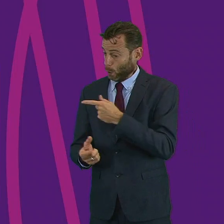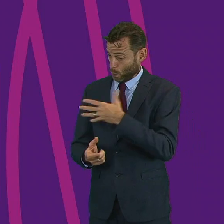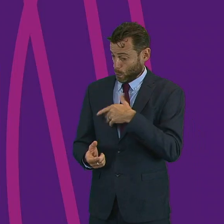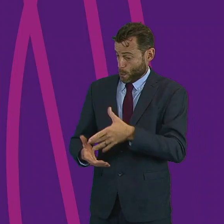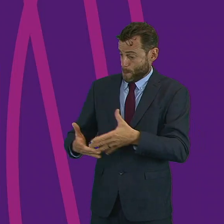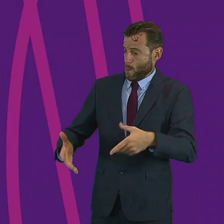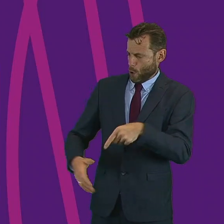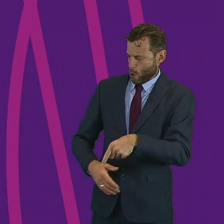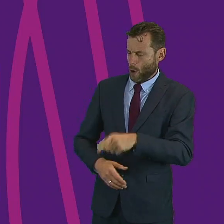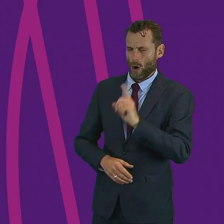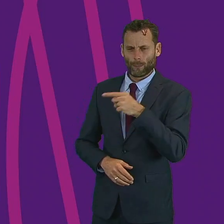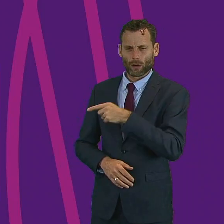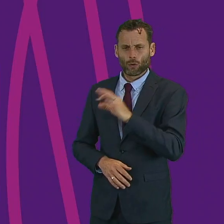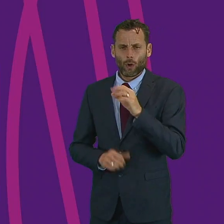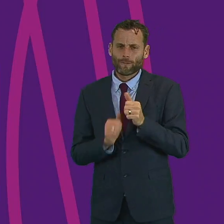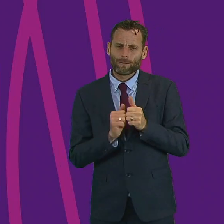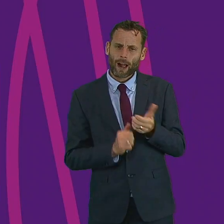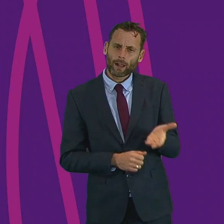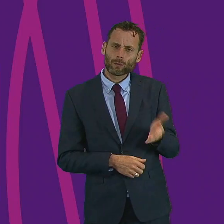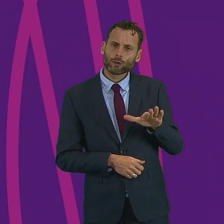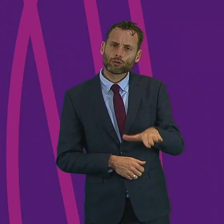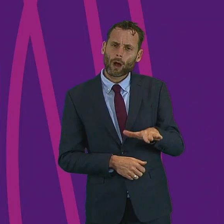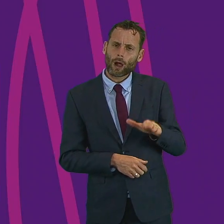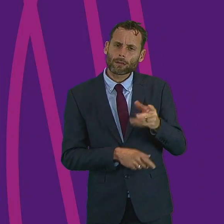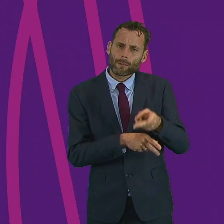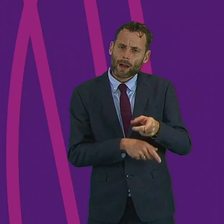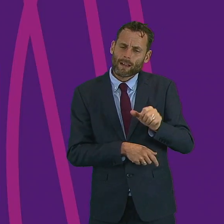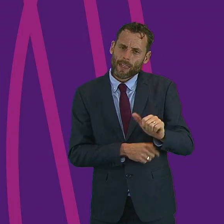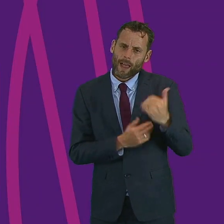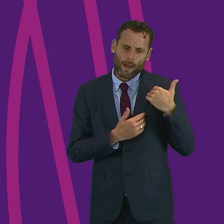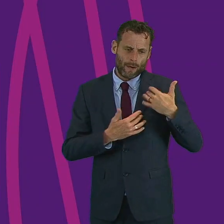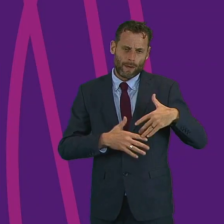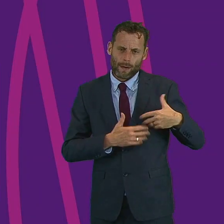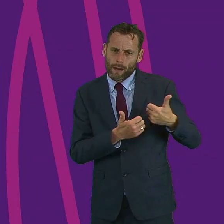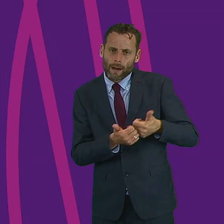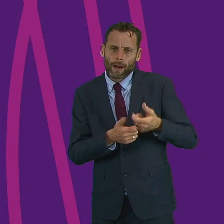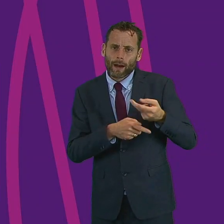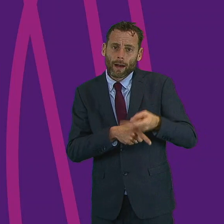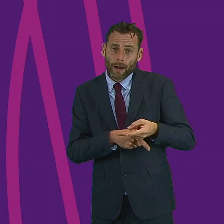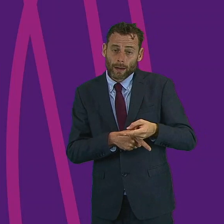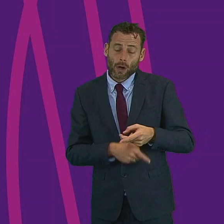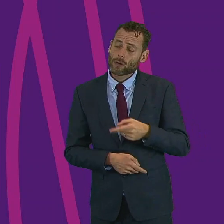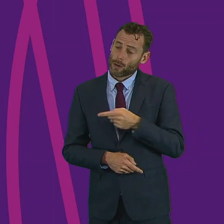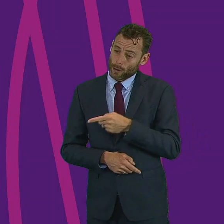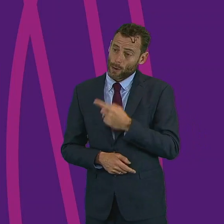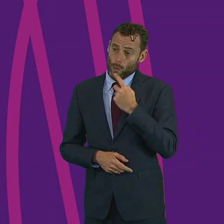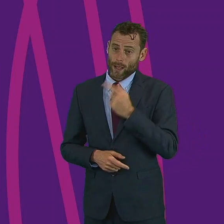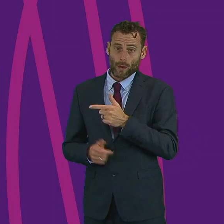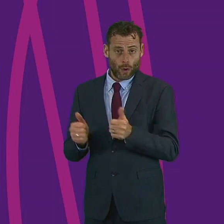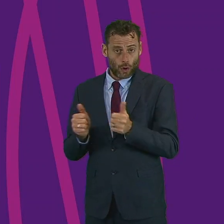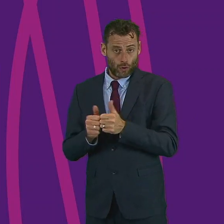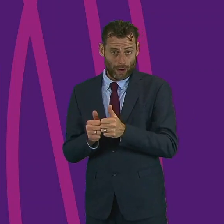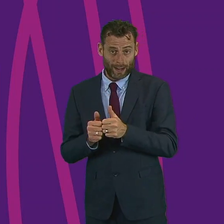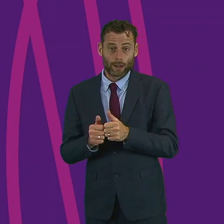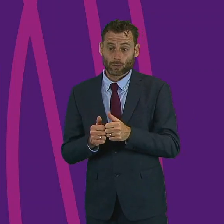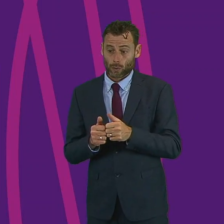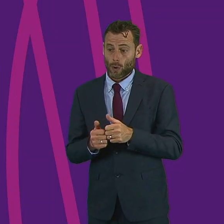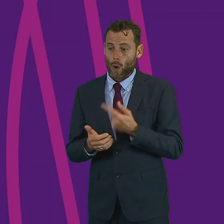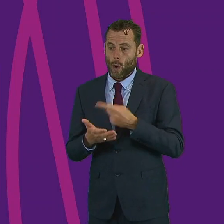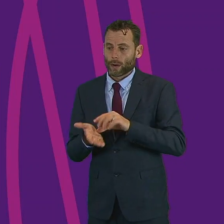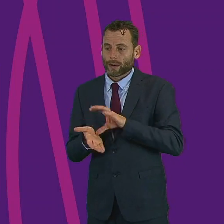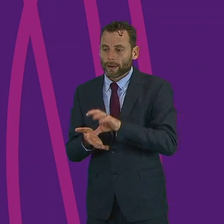course, peatland restoration, forestry planting, all of these things are incredibly important to us as we seek to